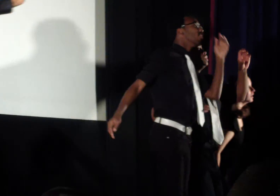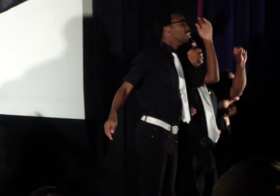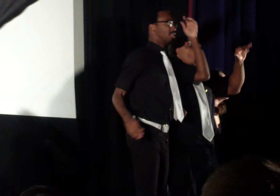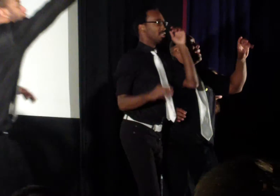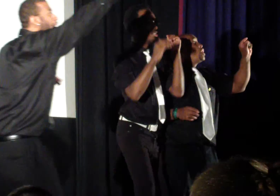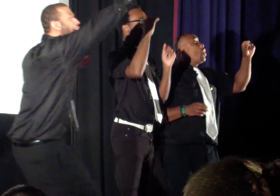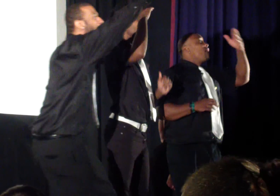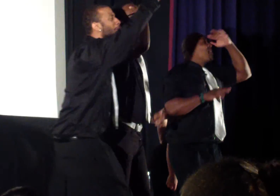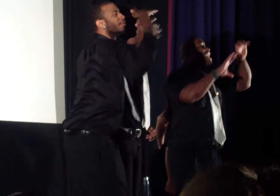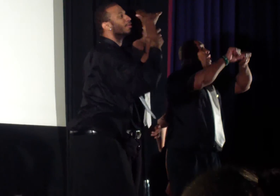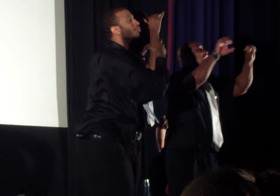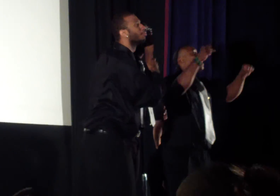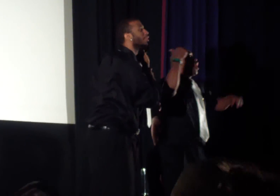W, X, Y, Z.